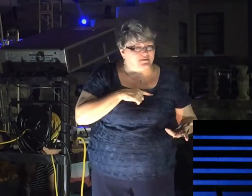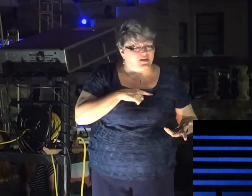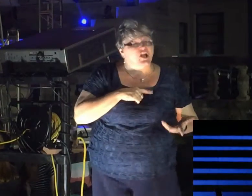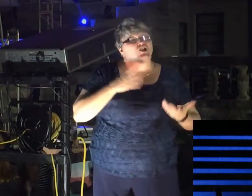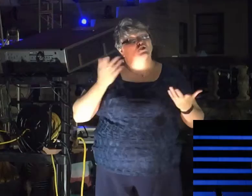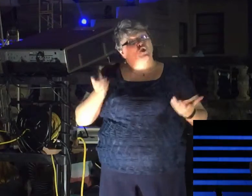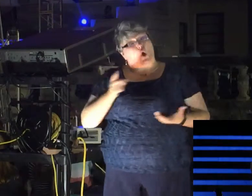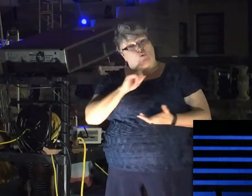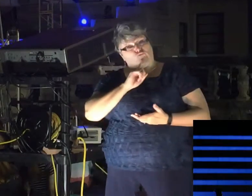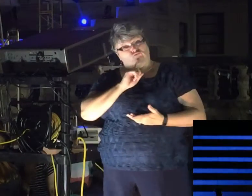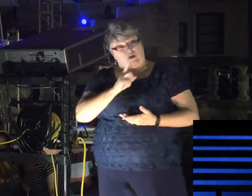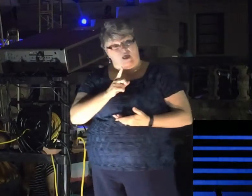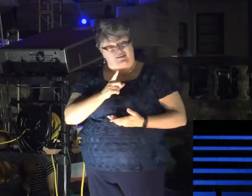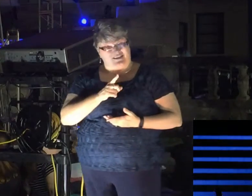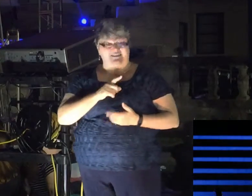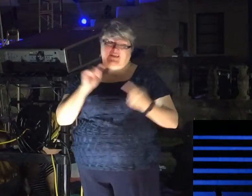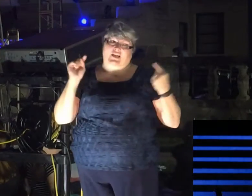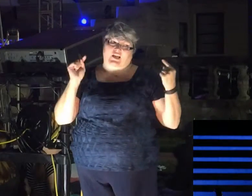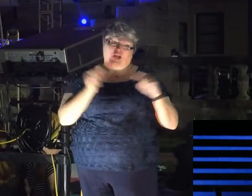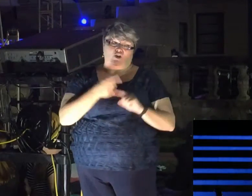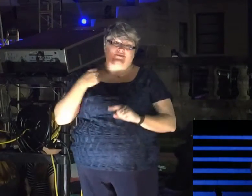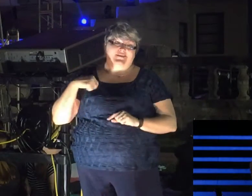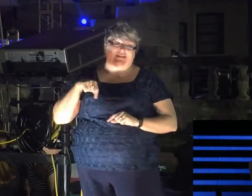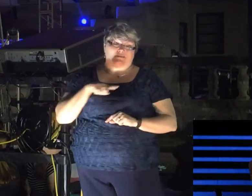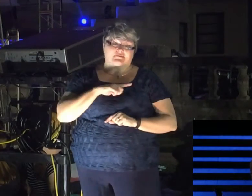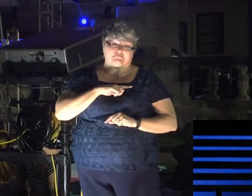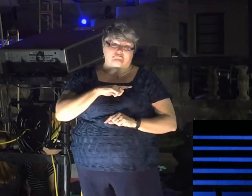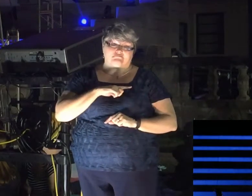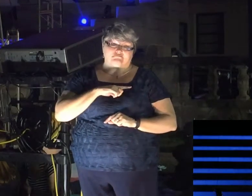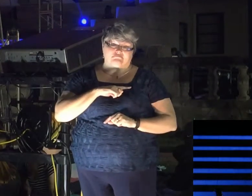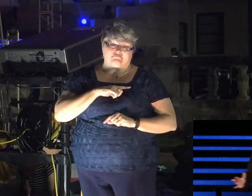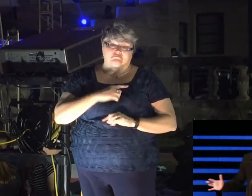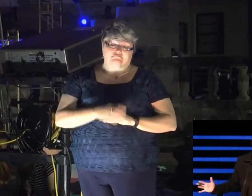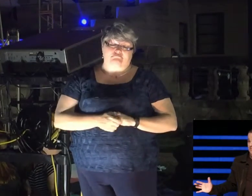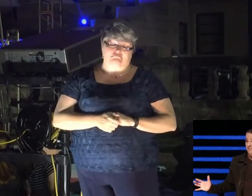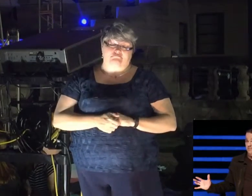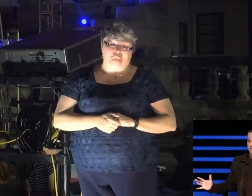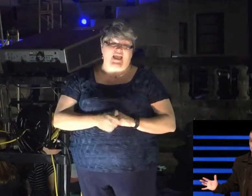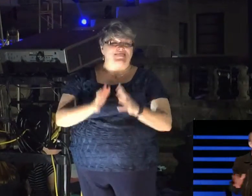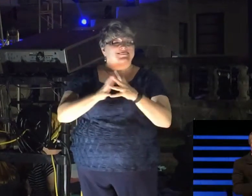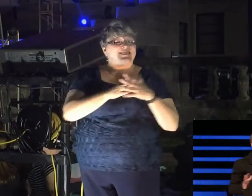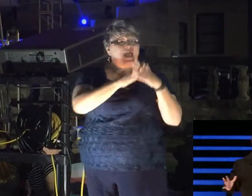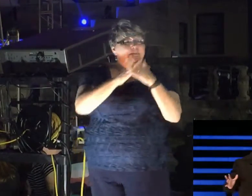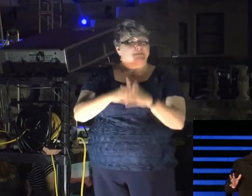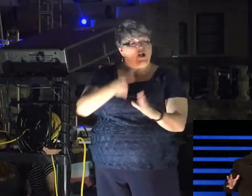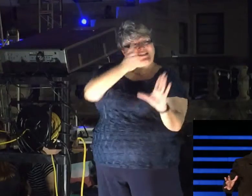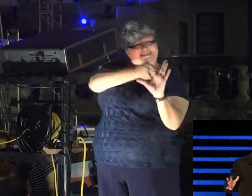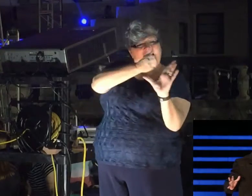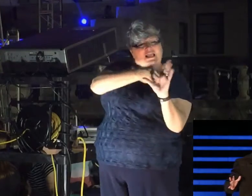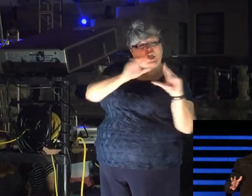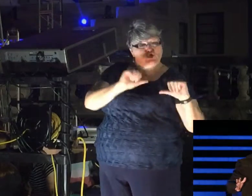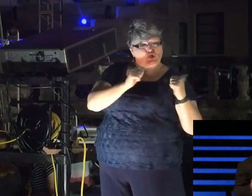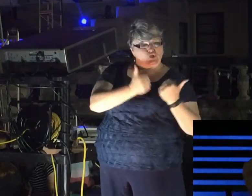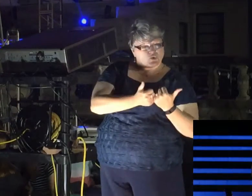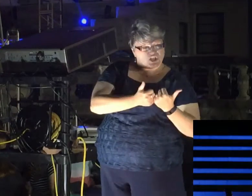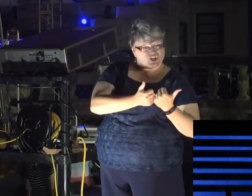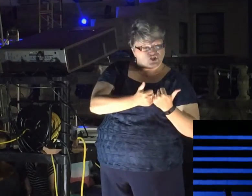us. And so the reality is, it hurts us. It hurts us. The American Psychological